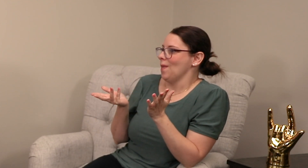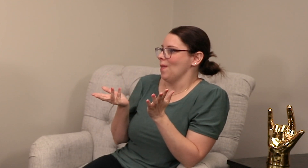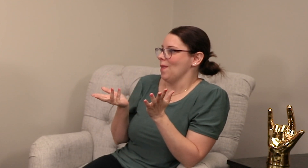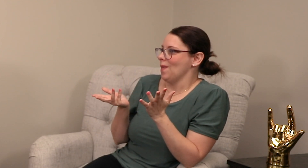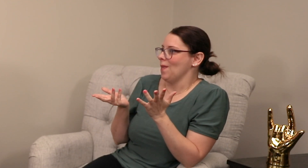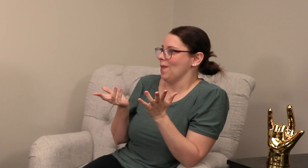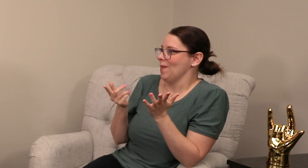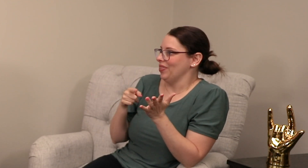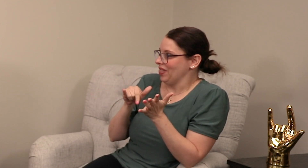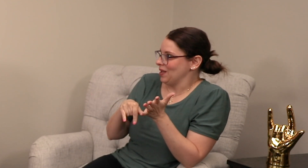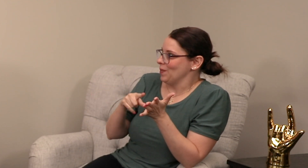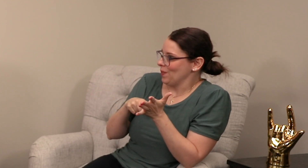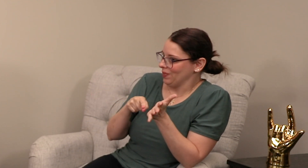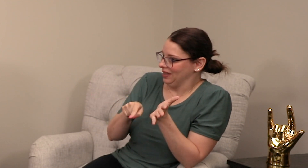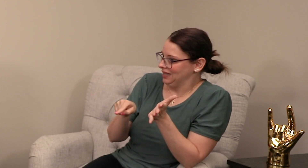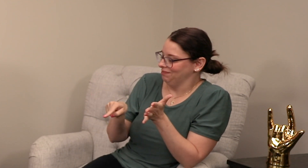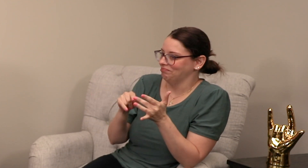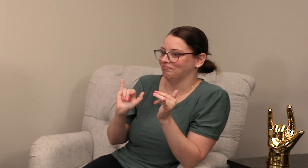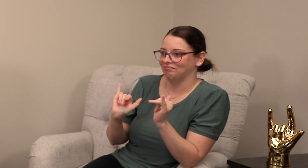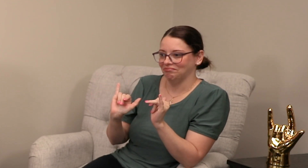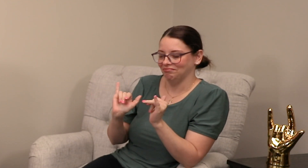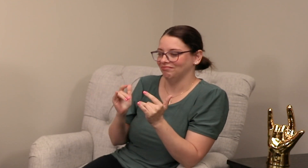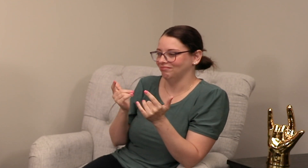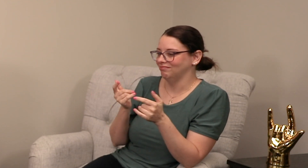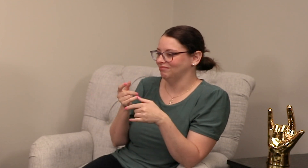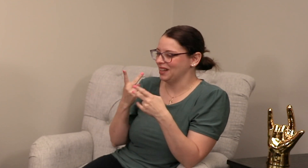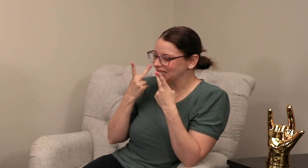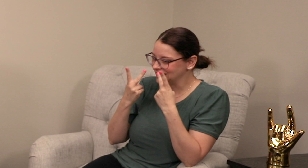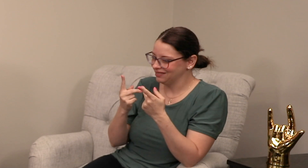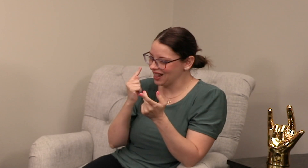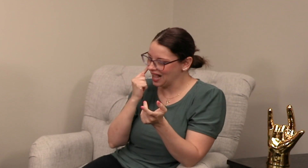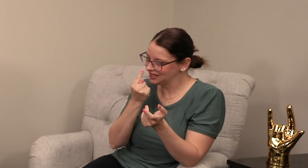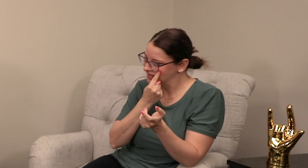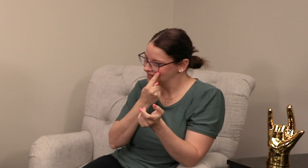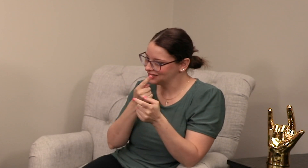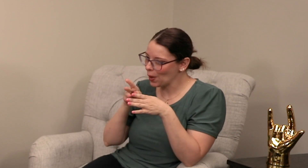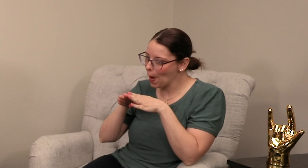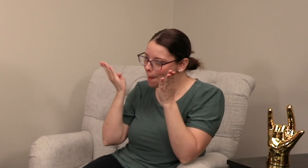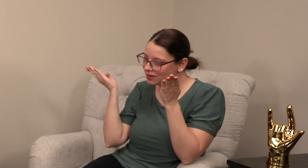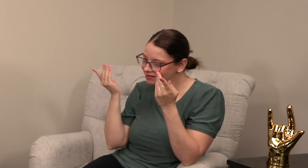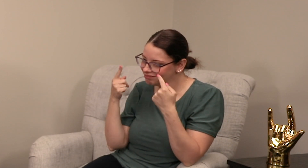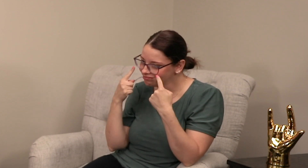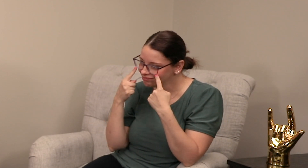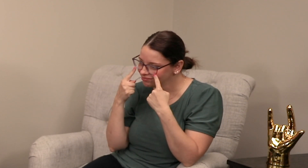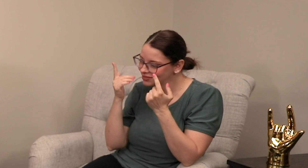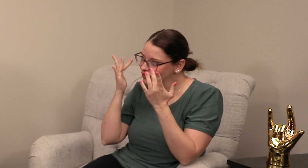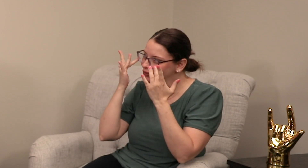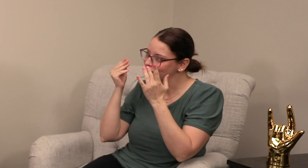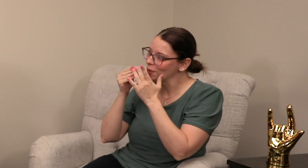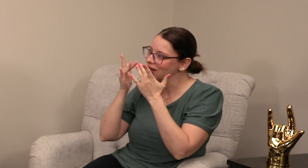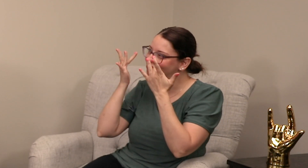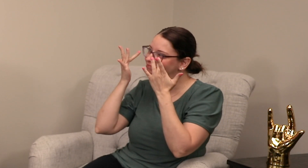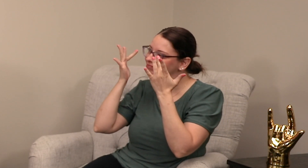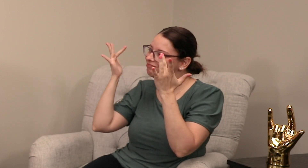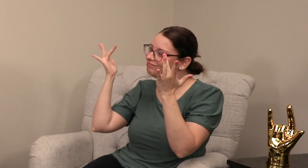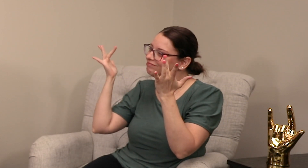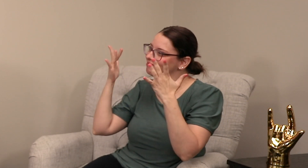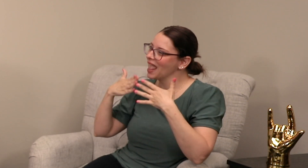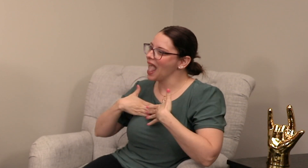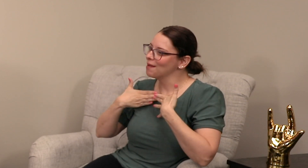amazing because that's, what they need, and they see with their eyes, and that opens up that